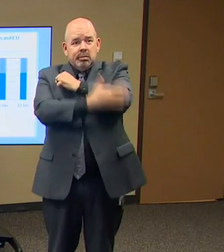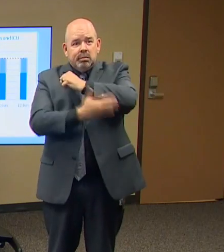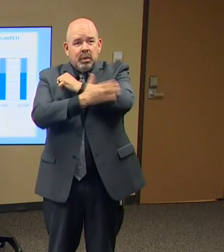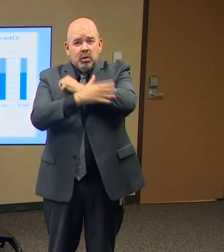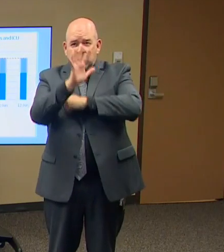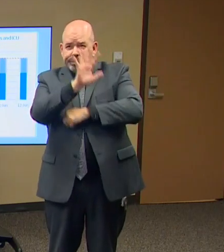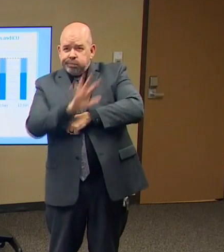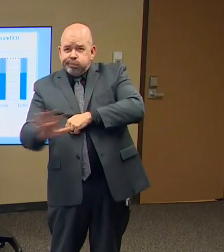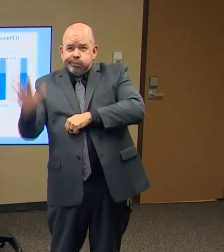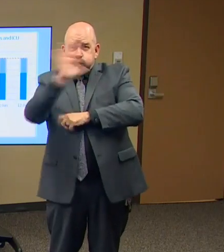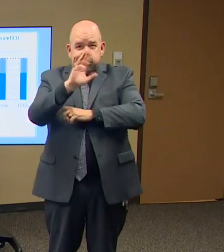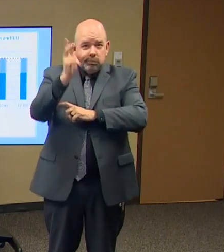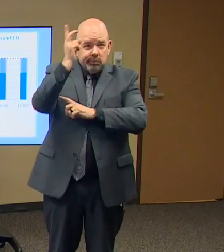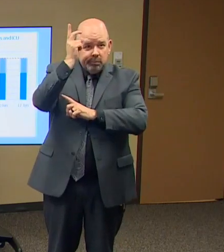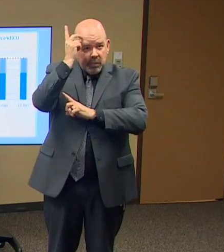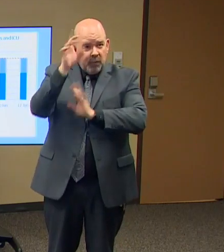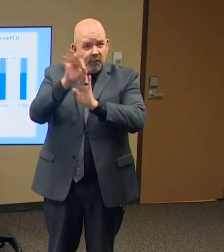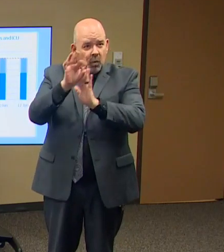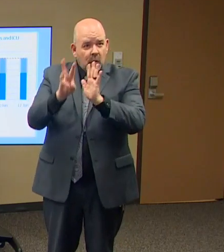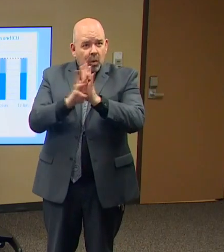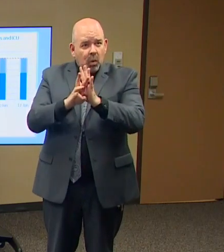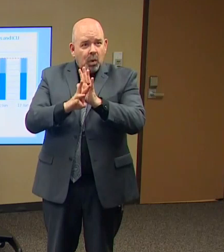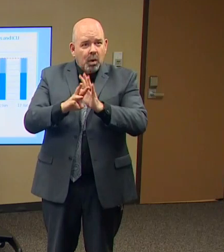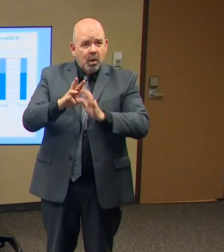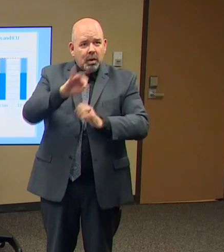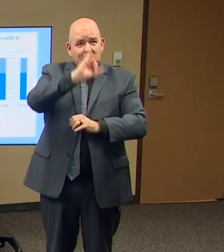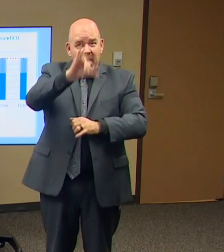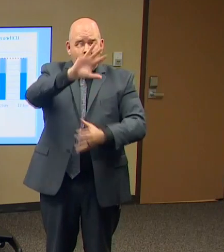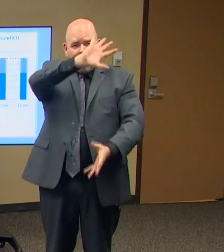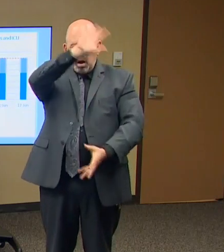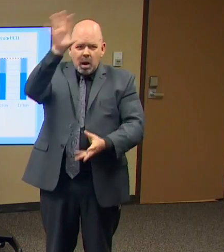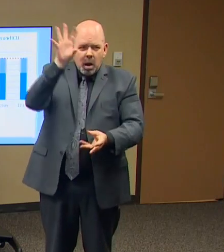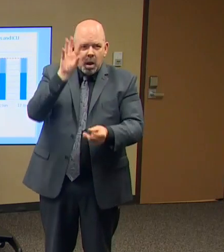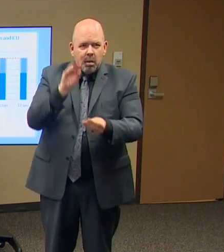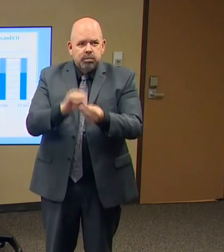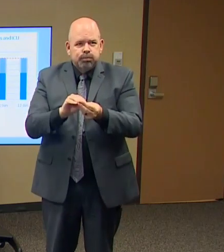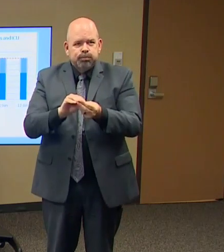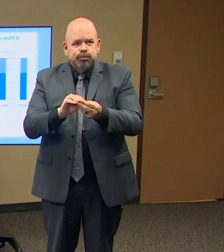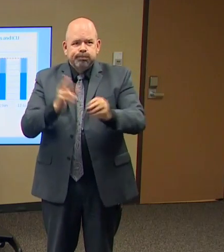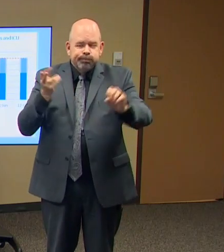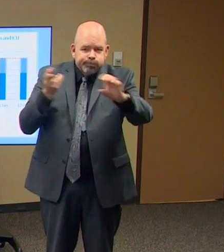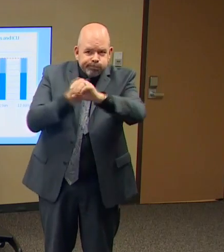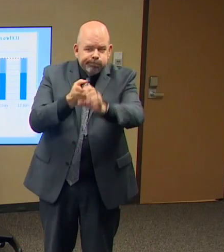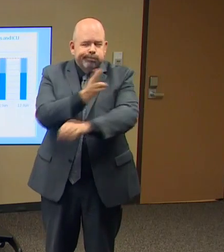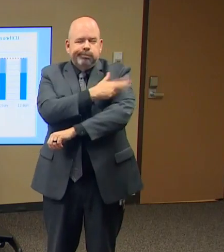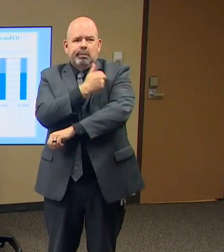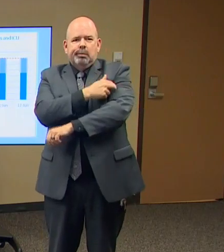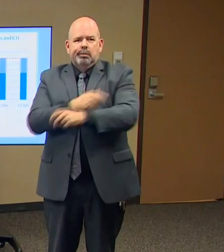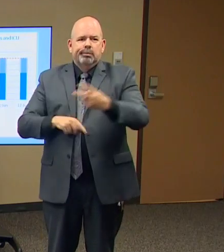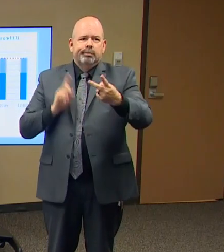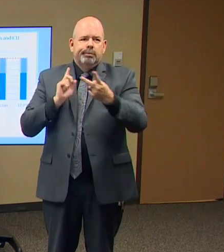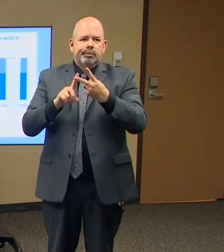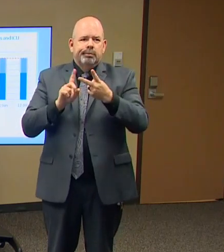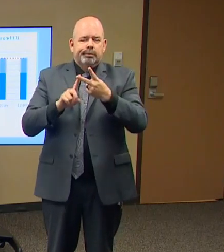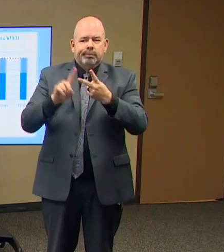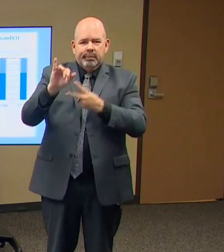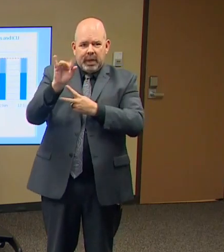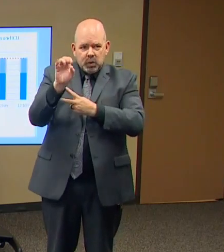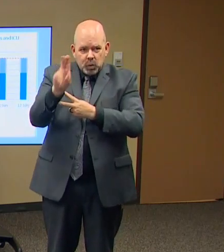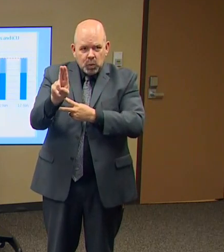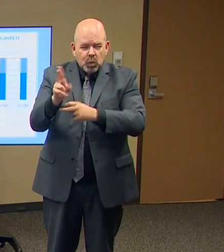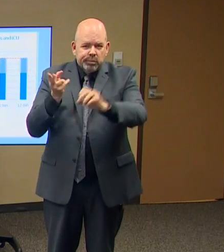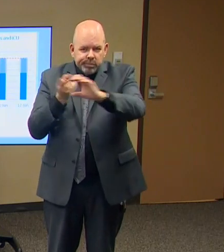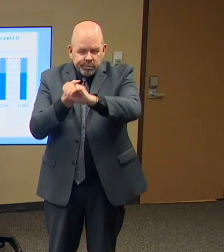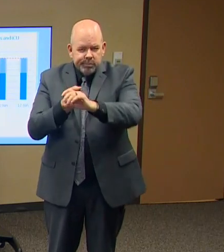that combined number of general hospitalizations and ICU hospitalizations. Actually, that's an error. It should be